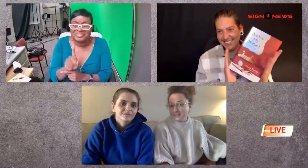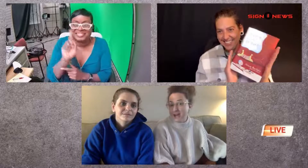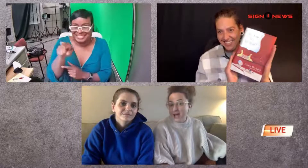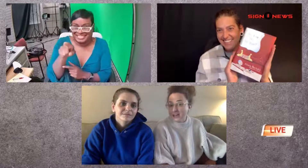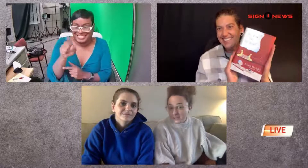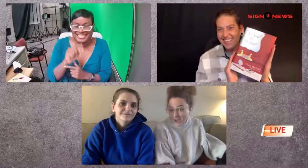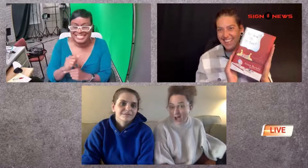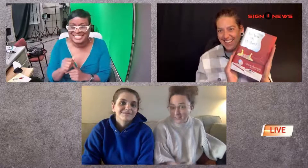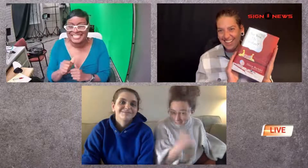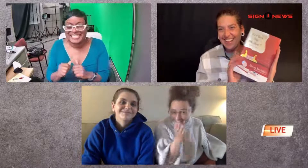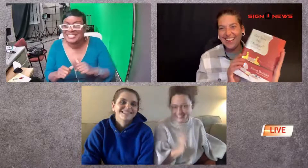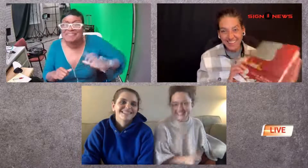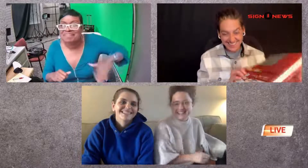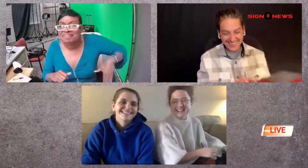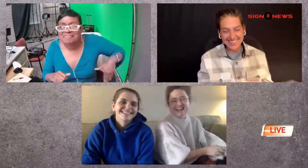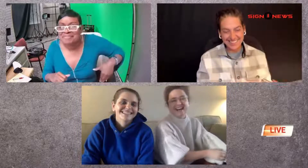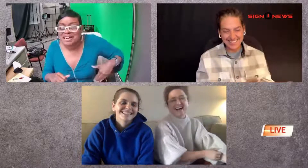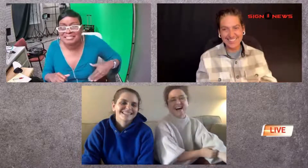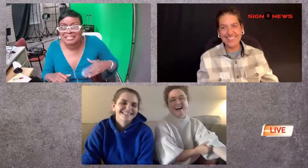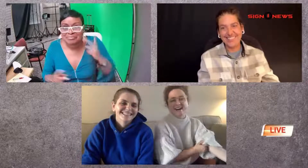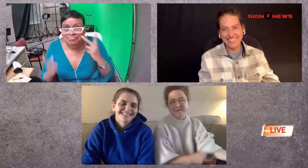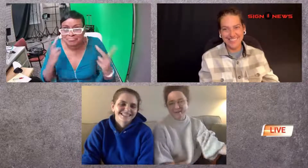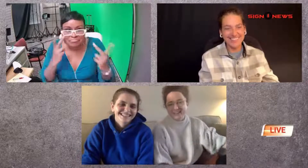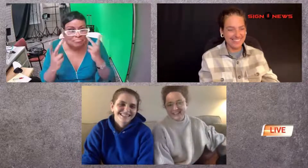that's done often